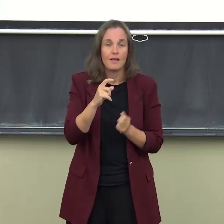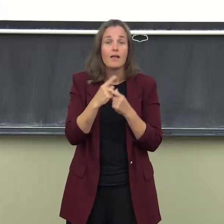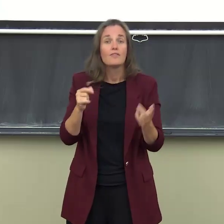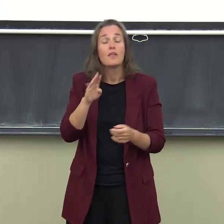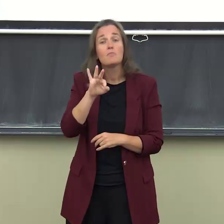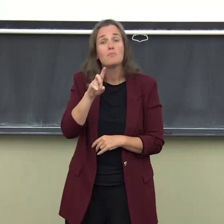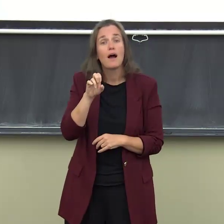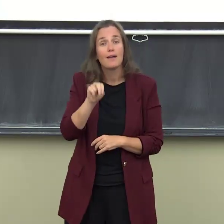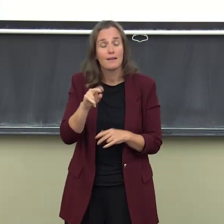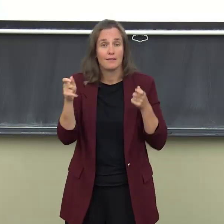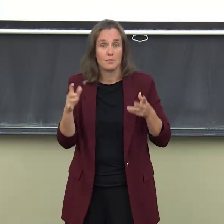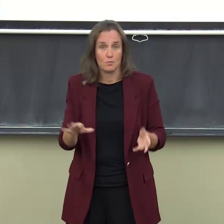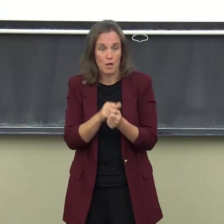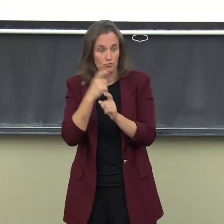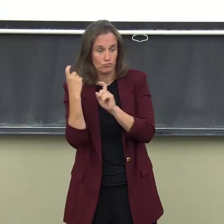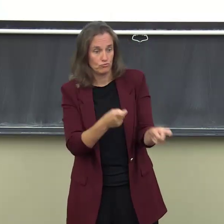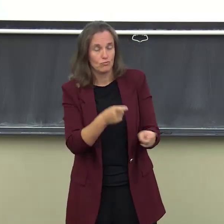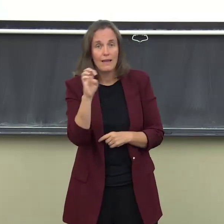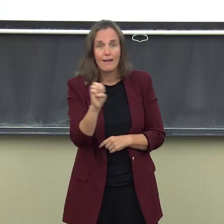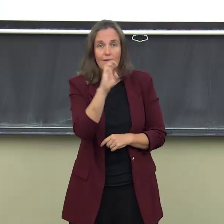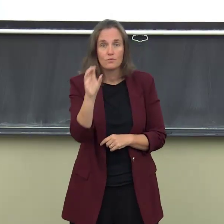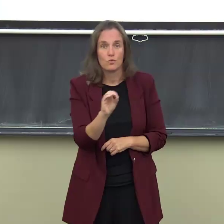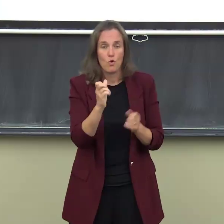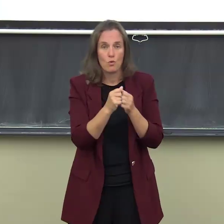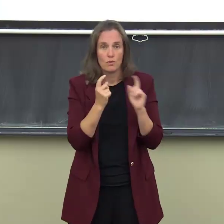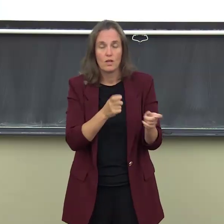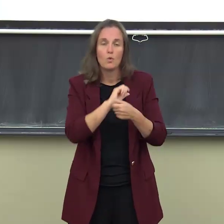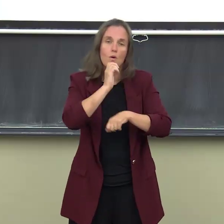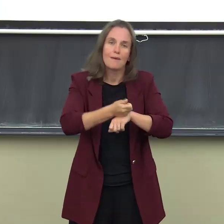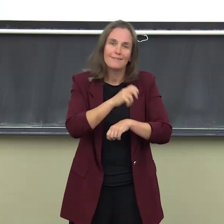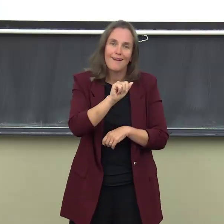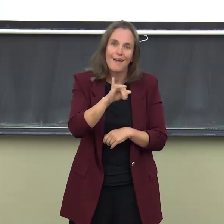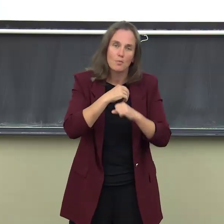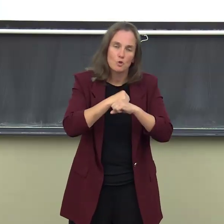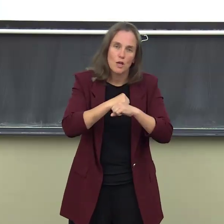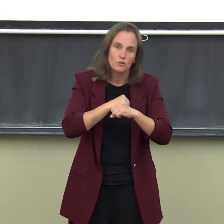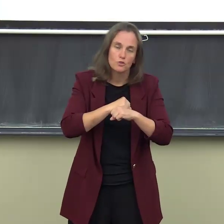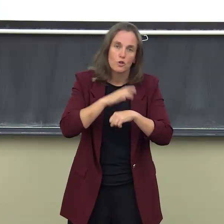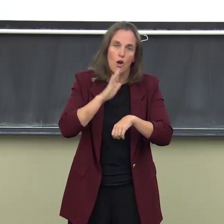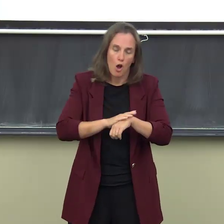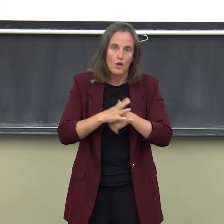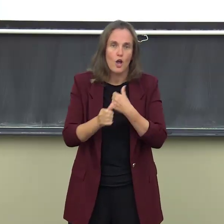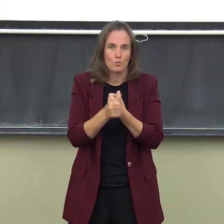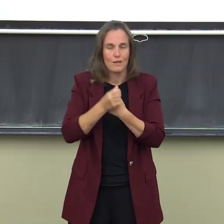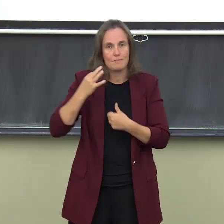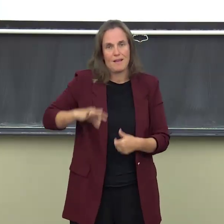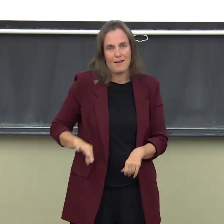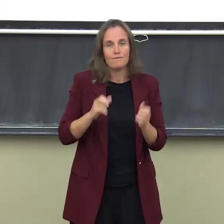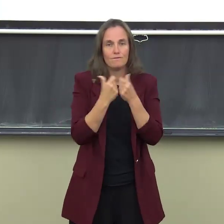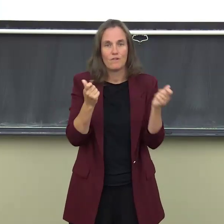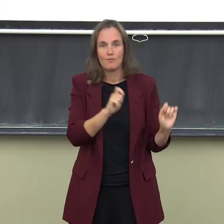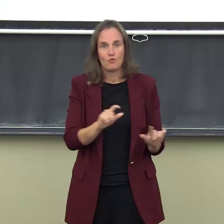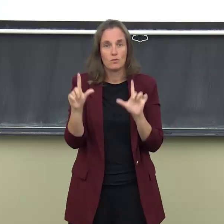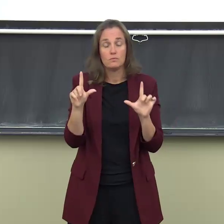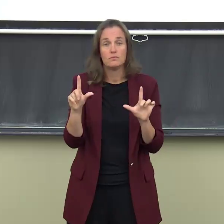administration had given the executive order to, were basing their AI protections on a risk-benefit framework.